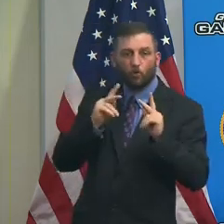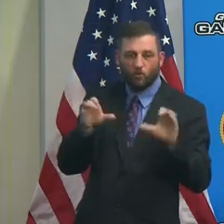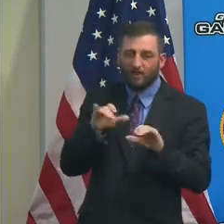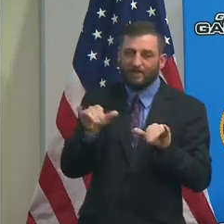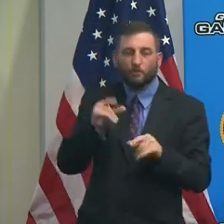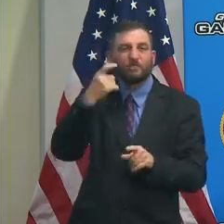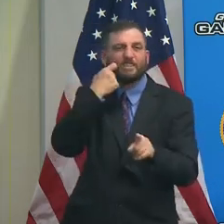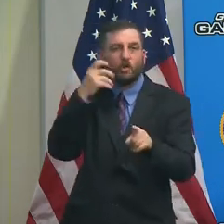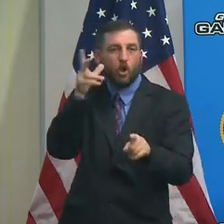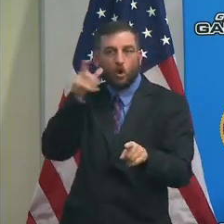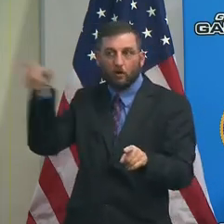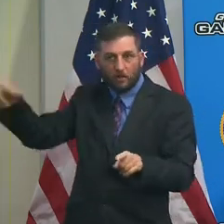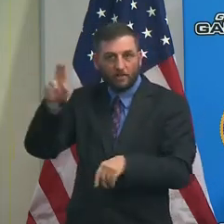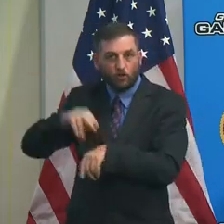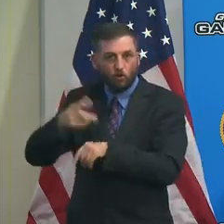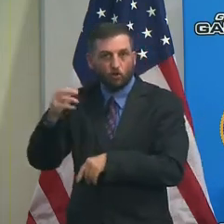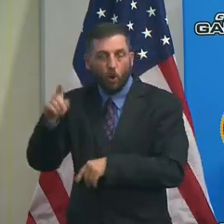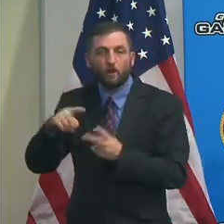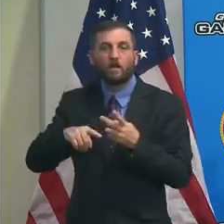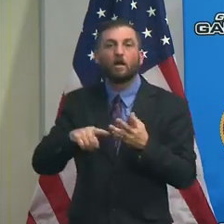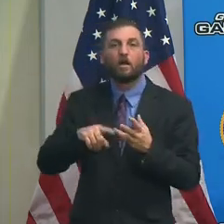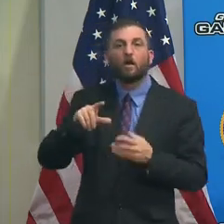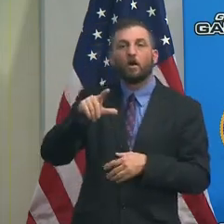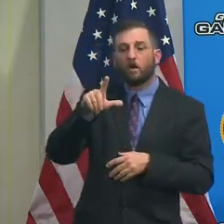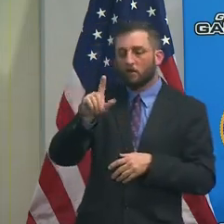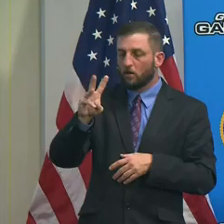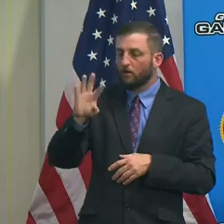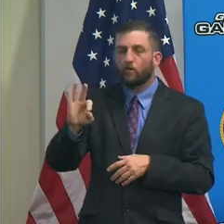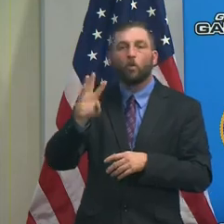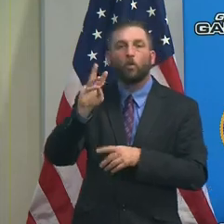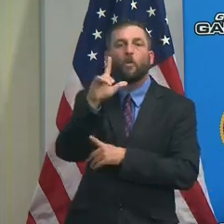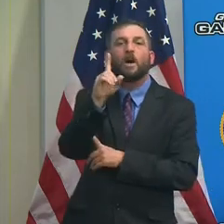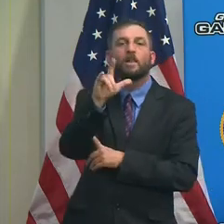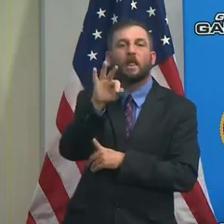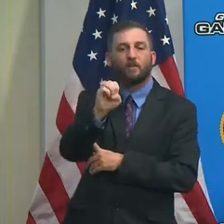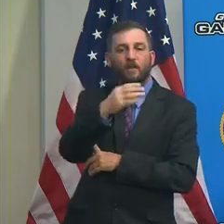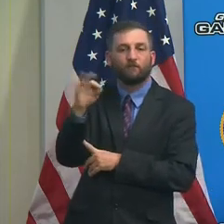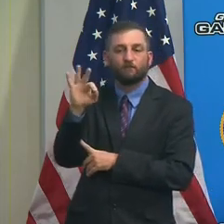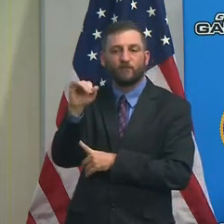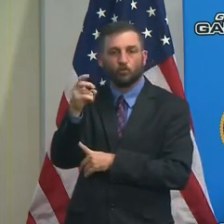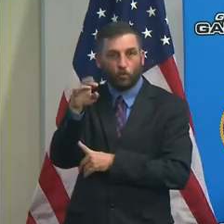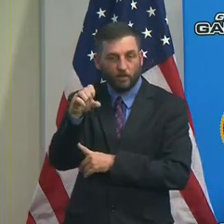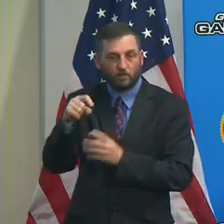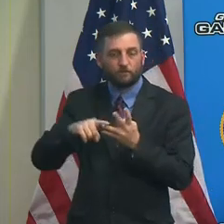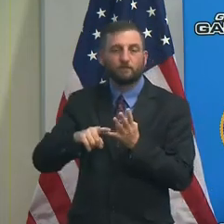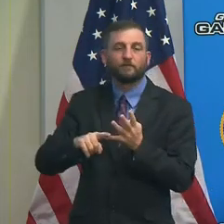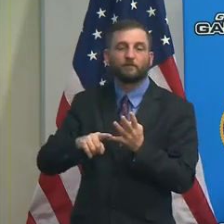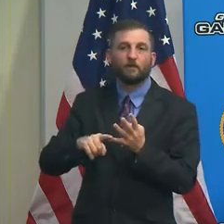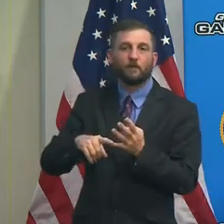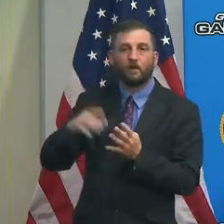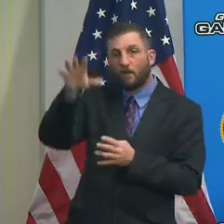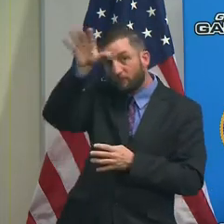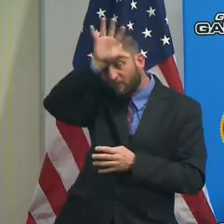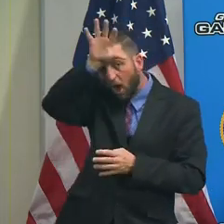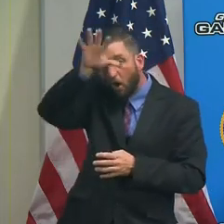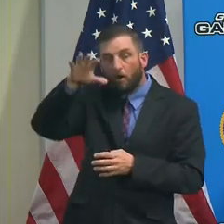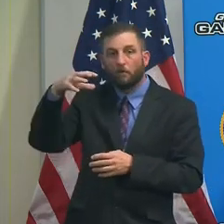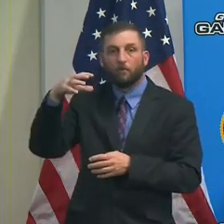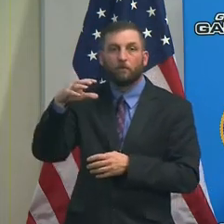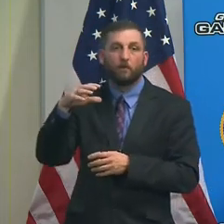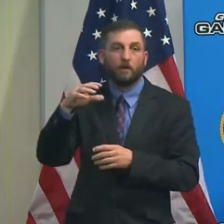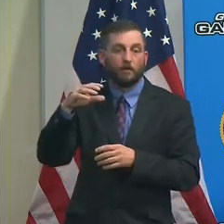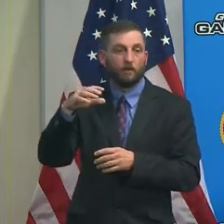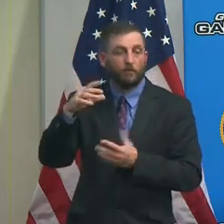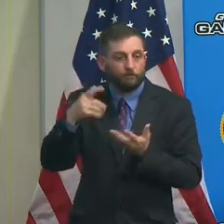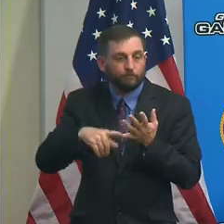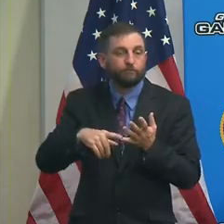National Guard, but we've got wildlife and fisheries officers. We've got fire marshals agents, and we've